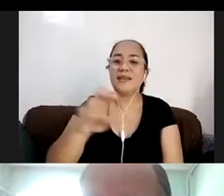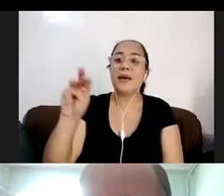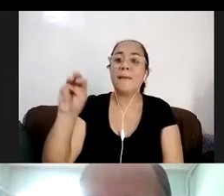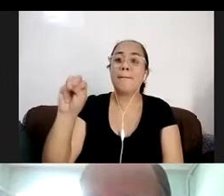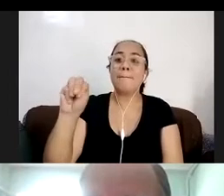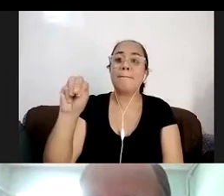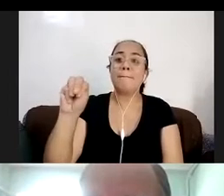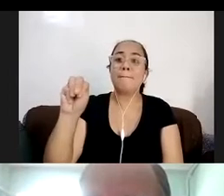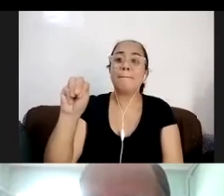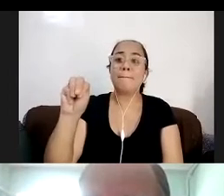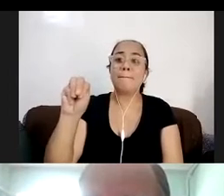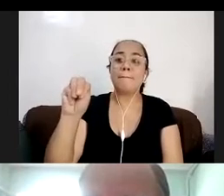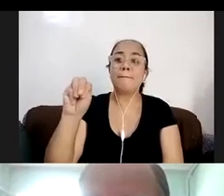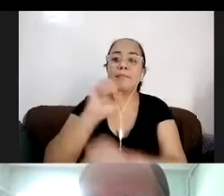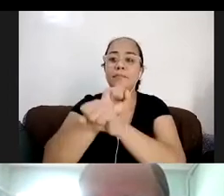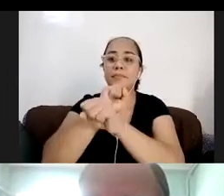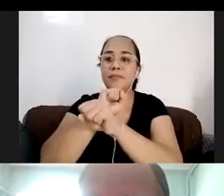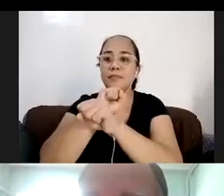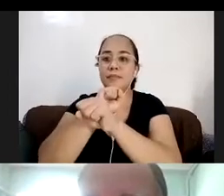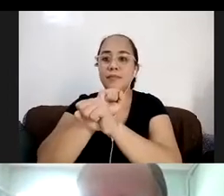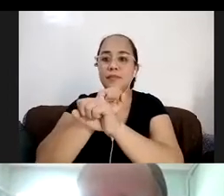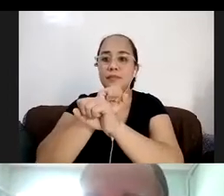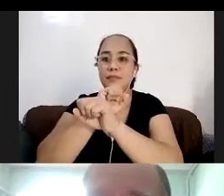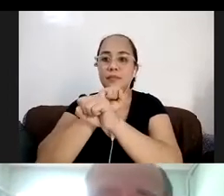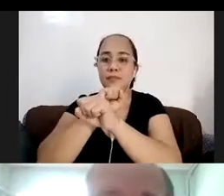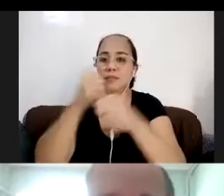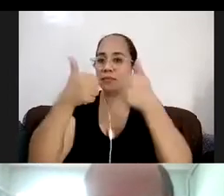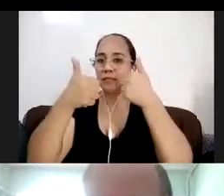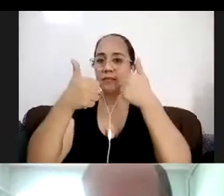Can we do a sub-interpreter? Yes,